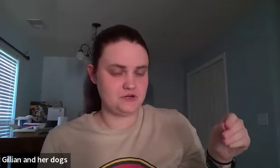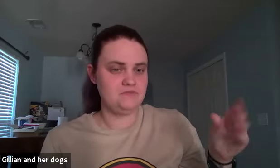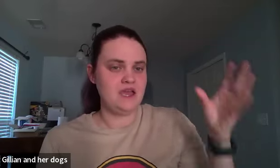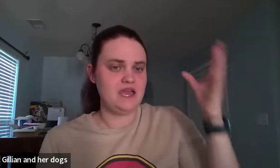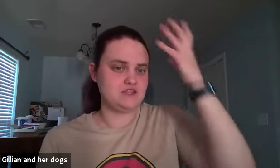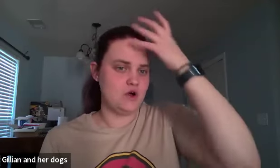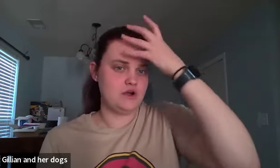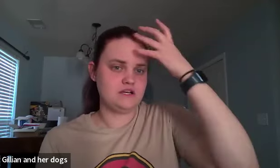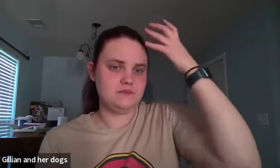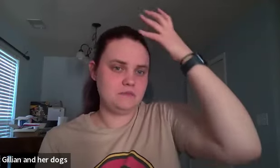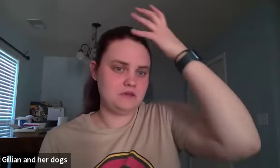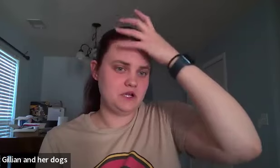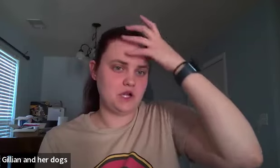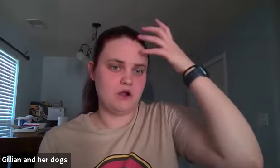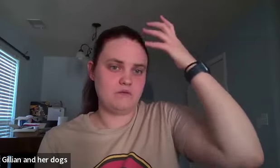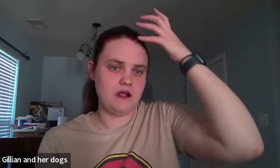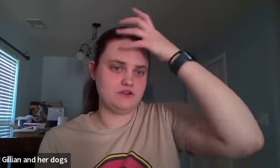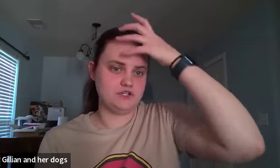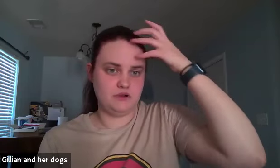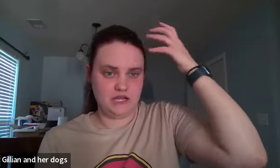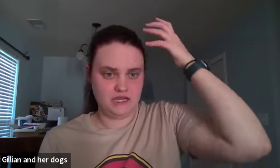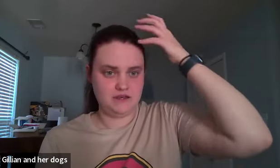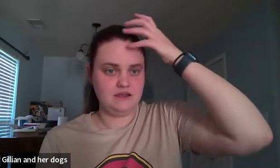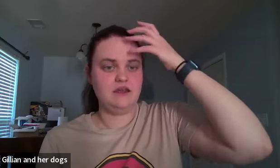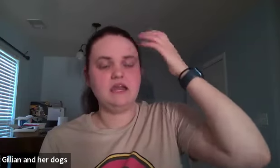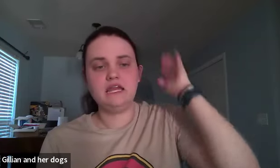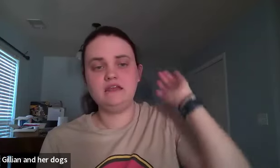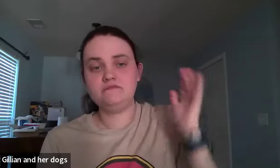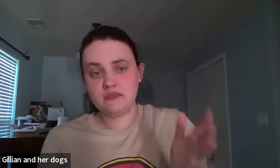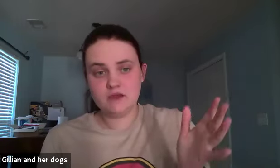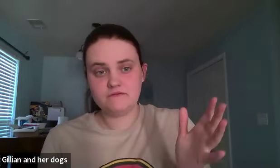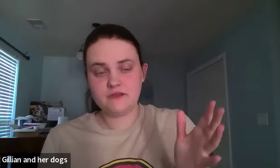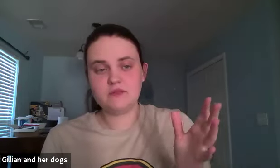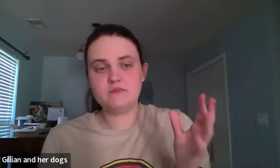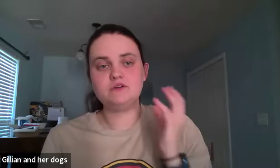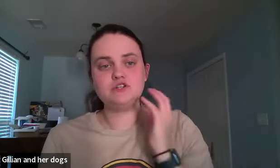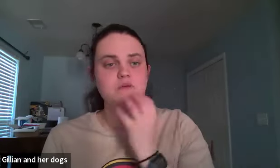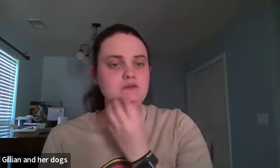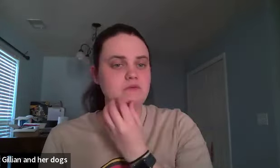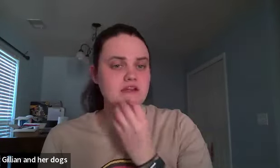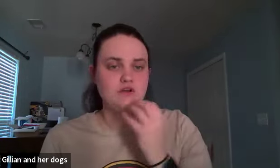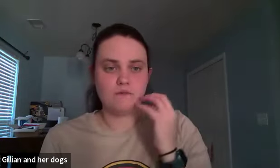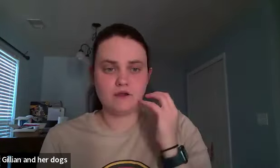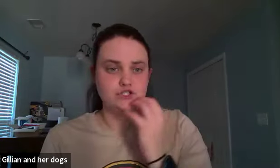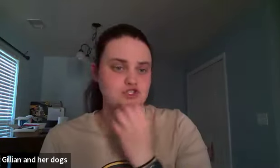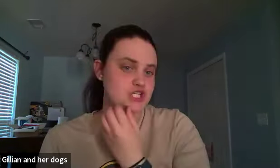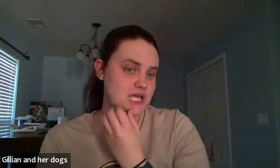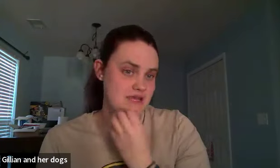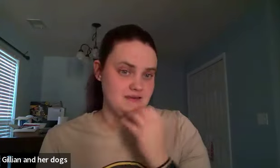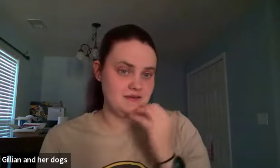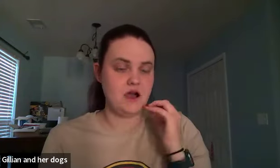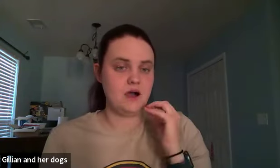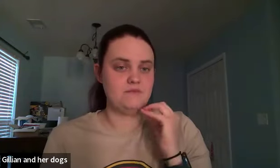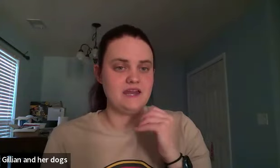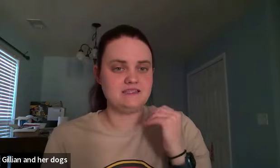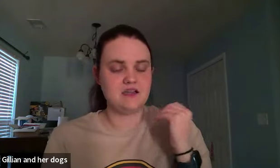member, it's all going to be up here around your brain. Any female family members are going to be right here around your chin. That is the